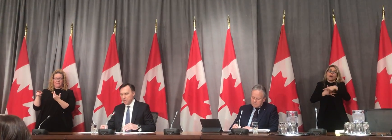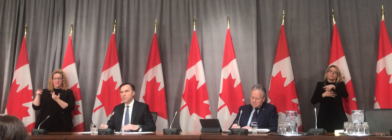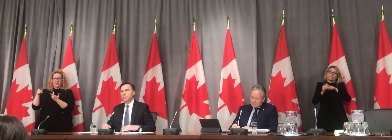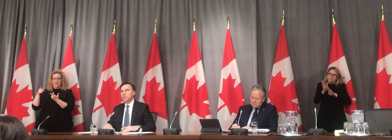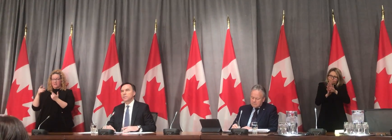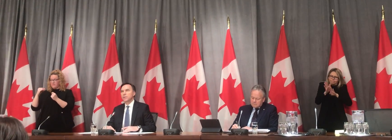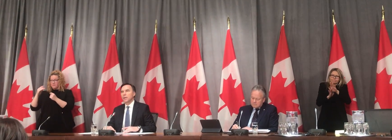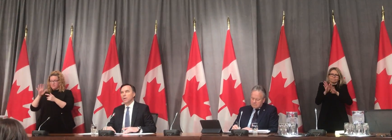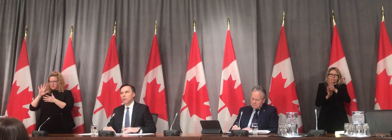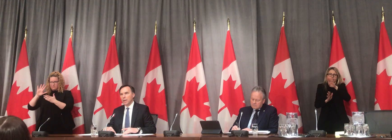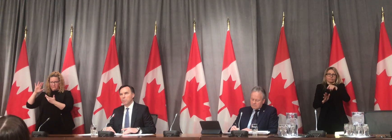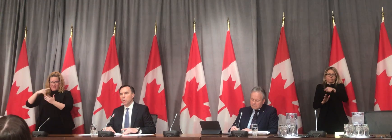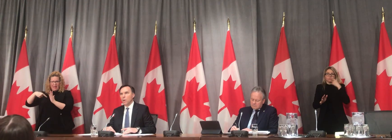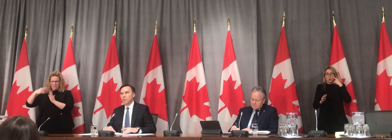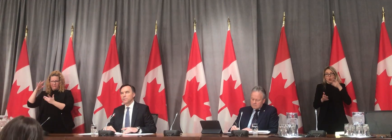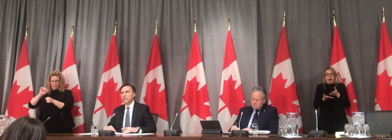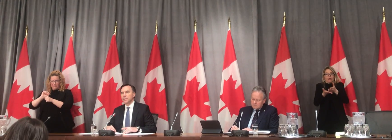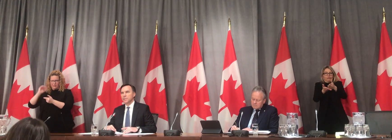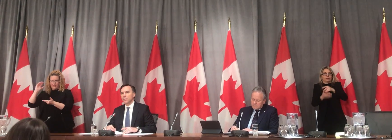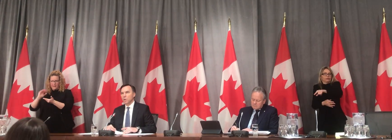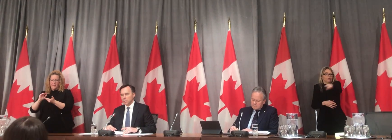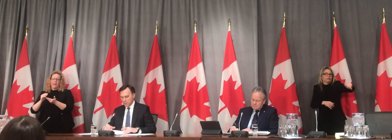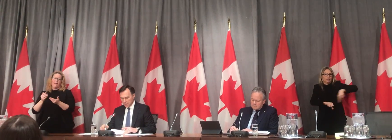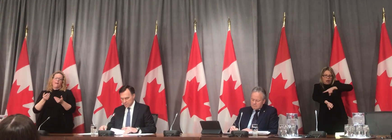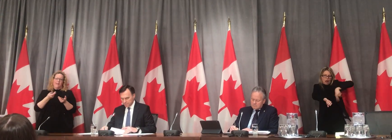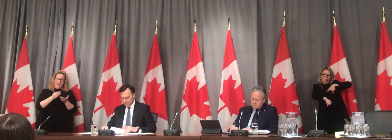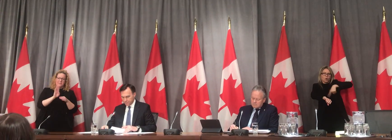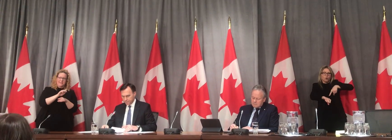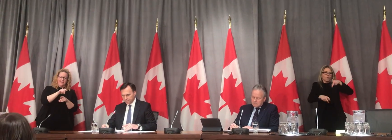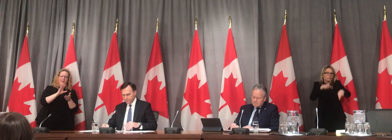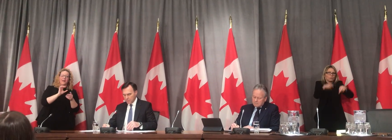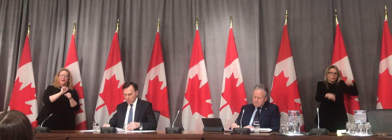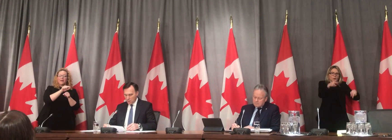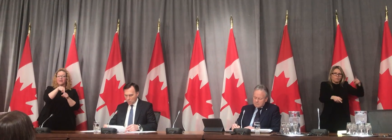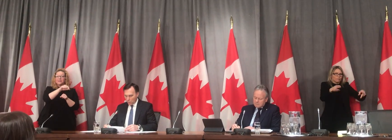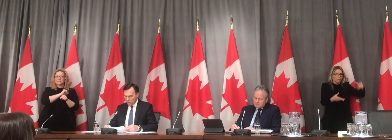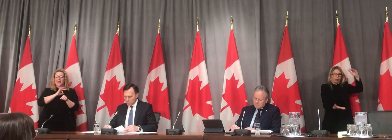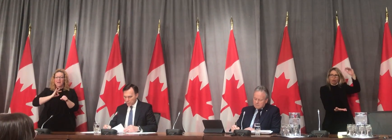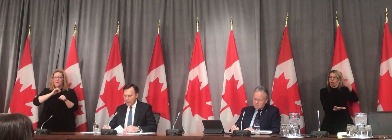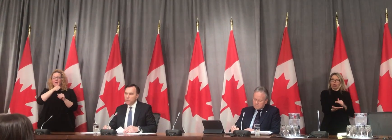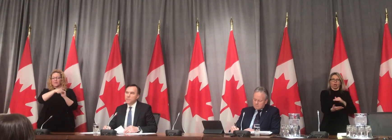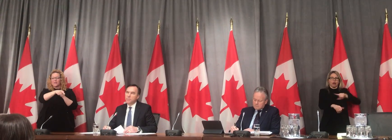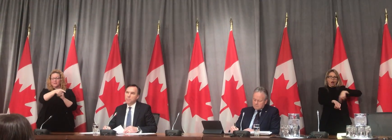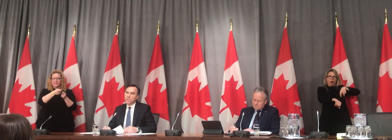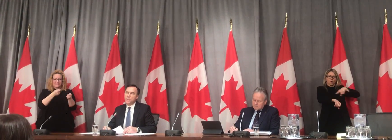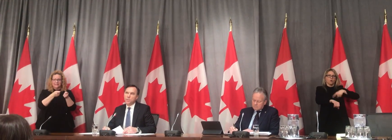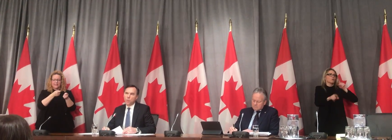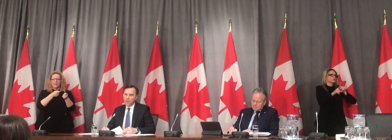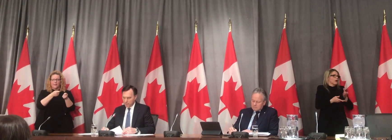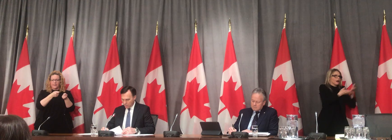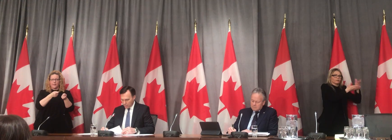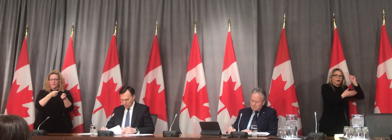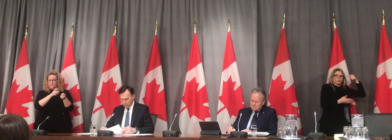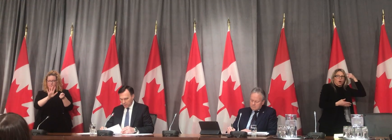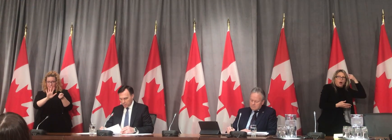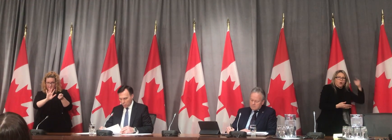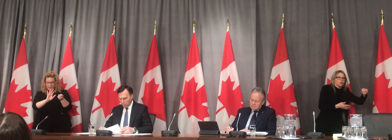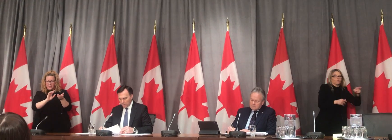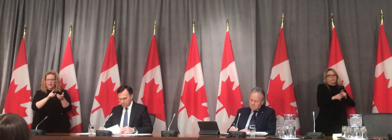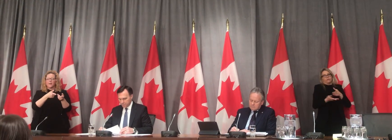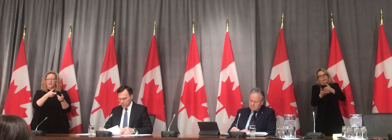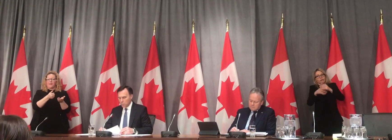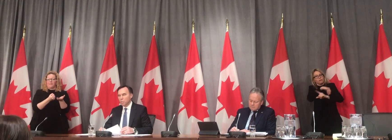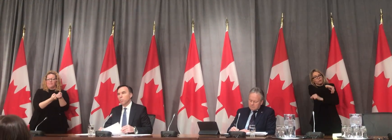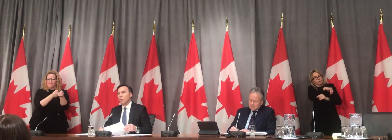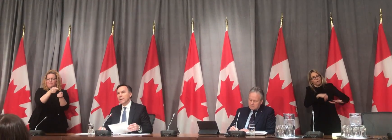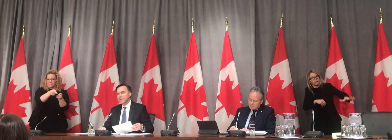and help businesses and employers in these difficult times. We also announced Business Credit Availability